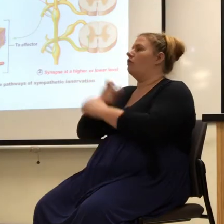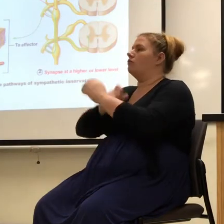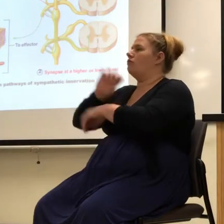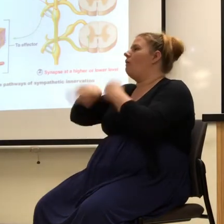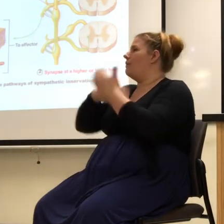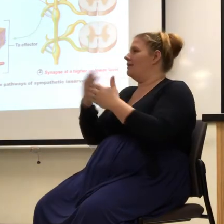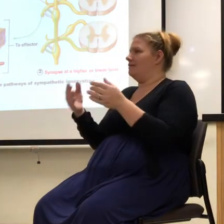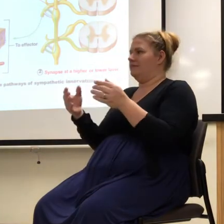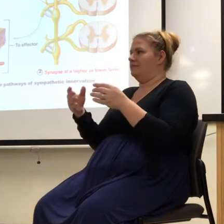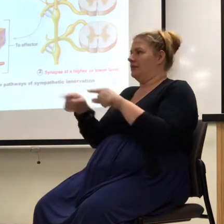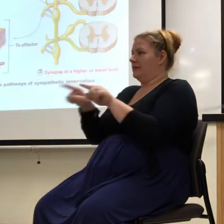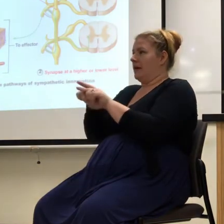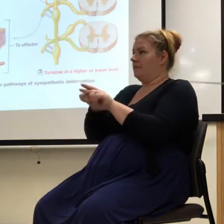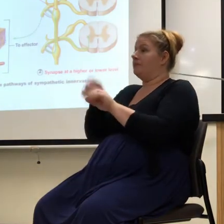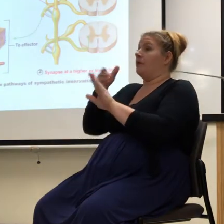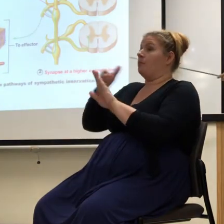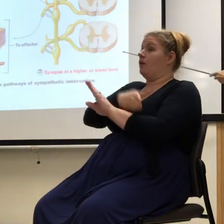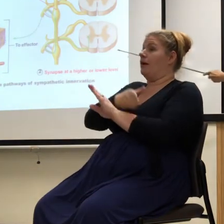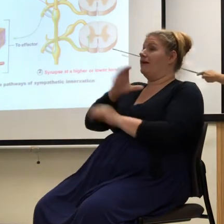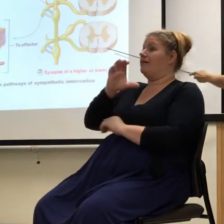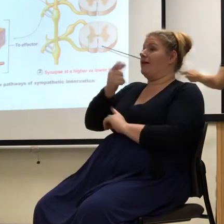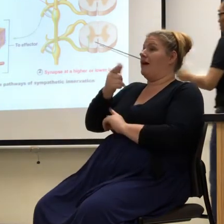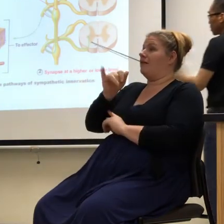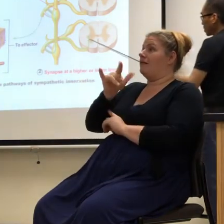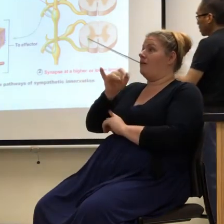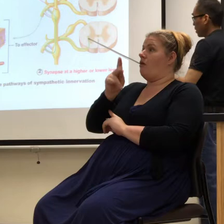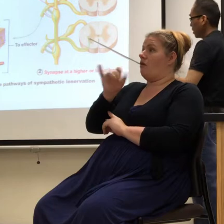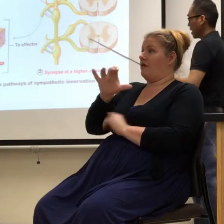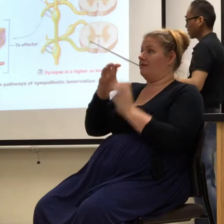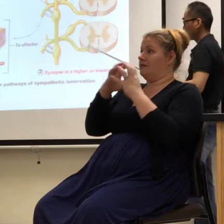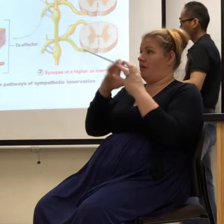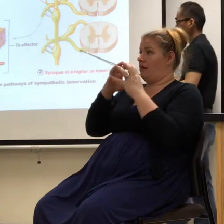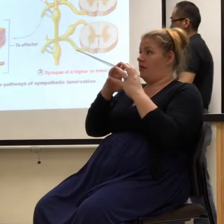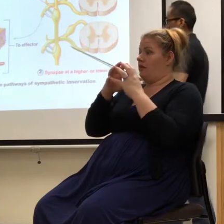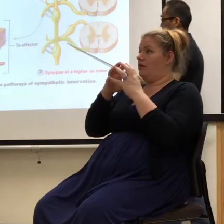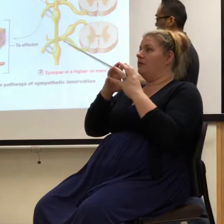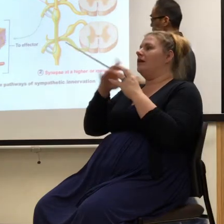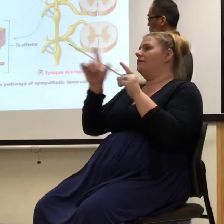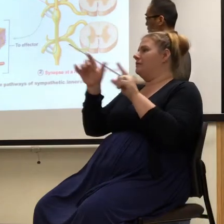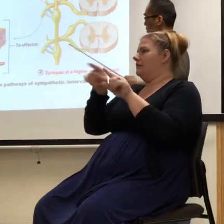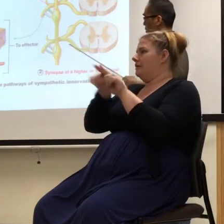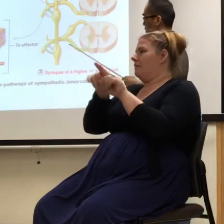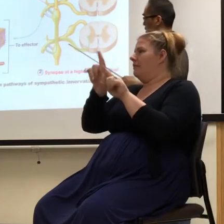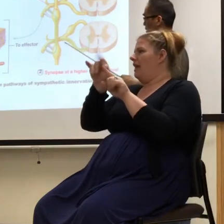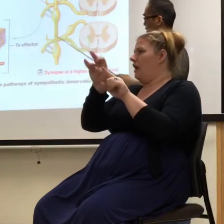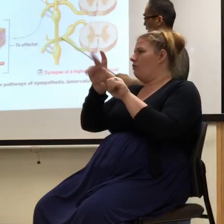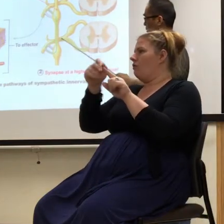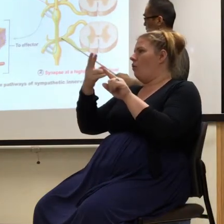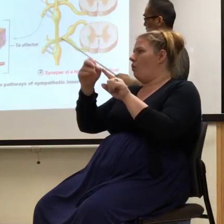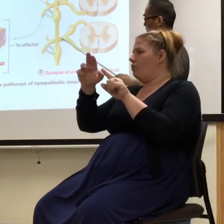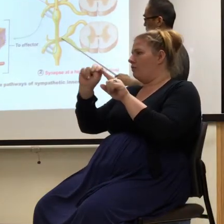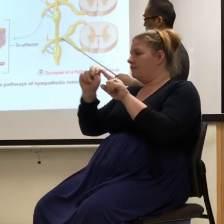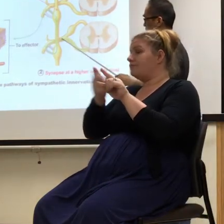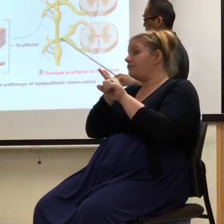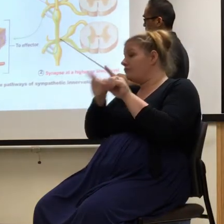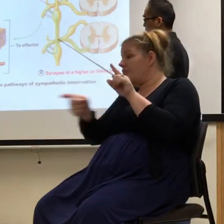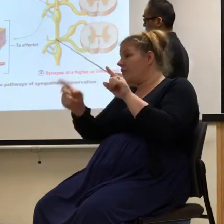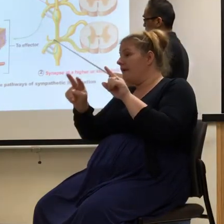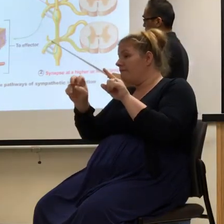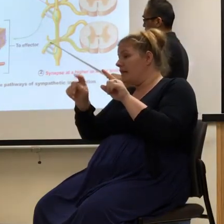Preganglionic cell is right here, lateral horn. Exits through the ventral root, spinal